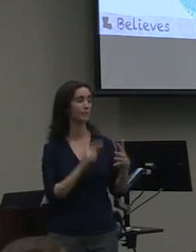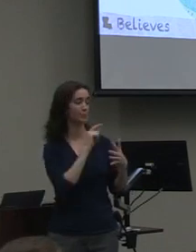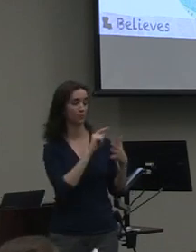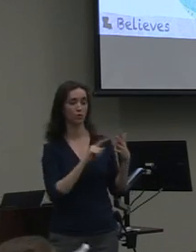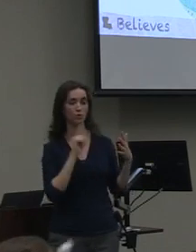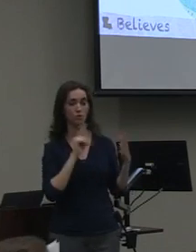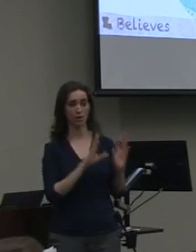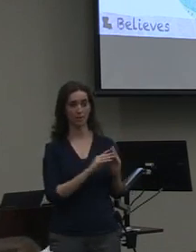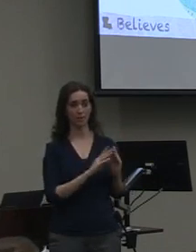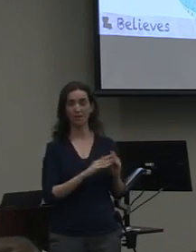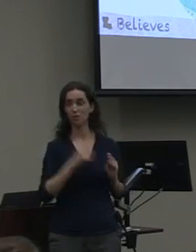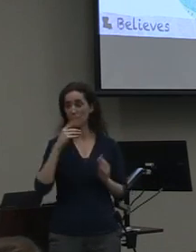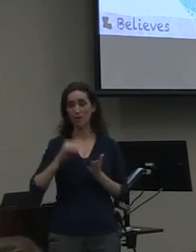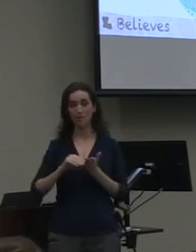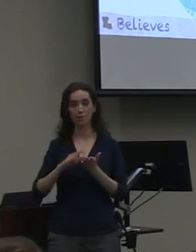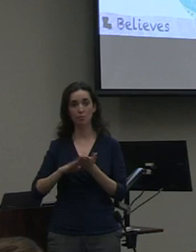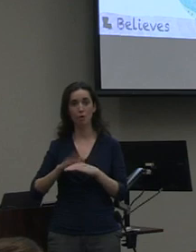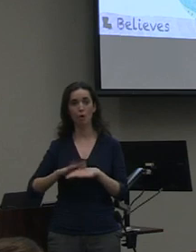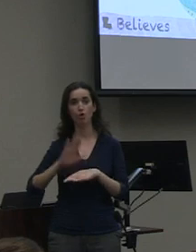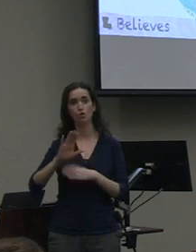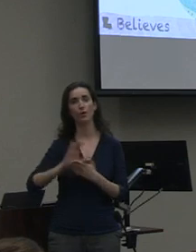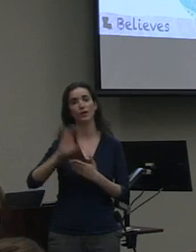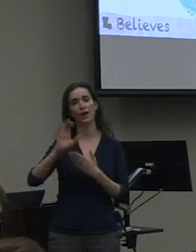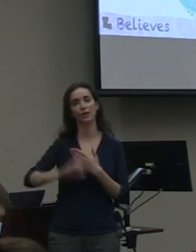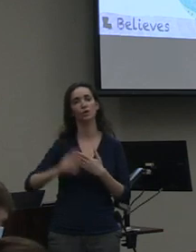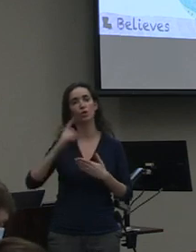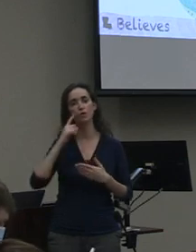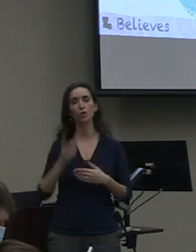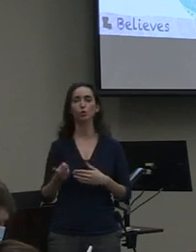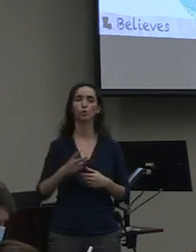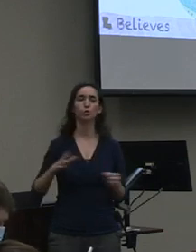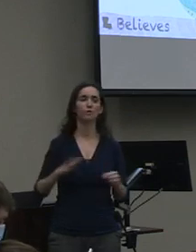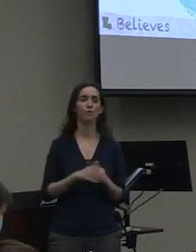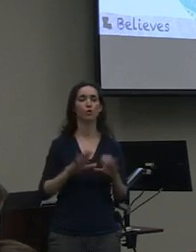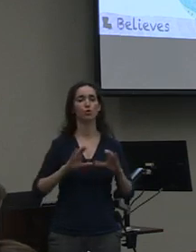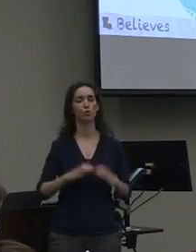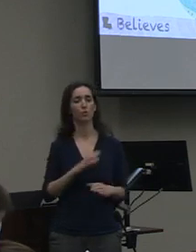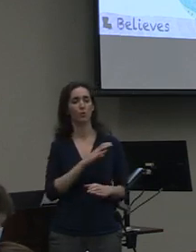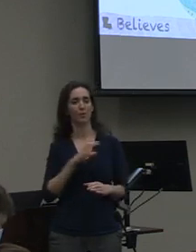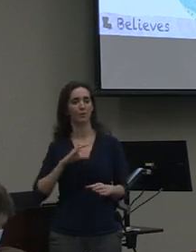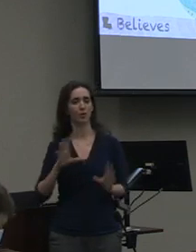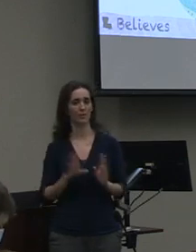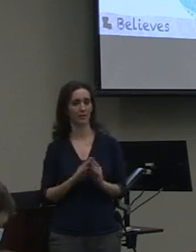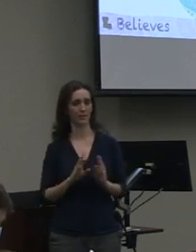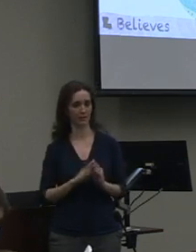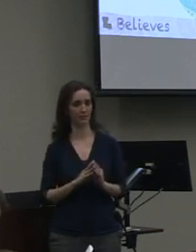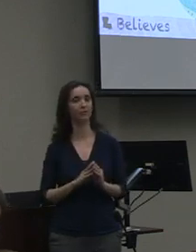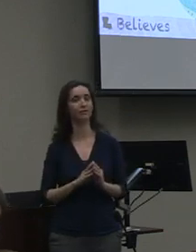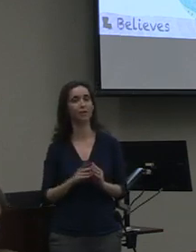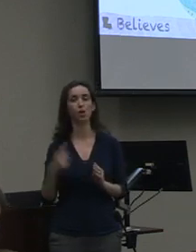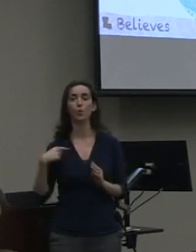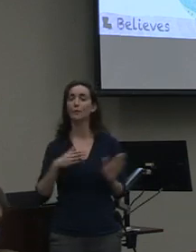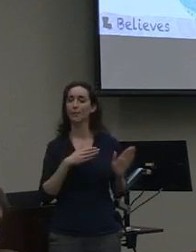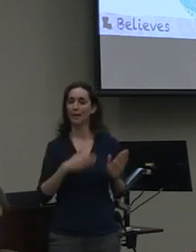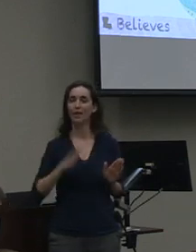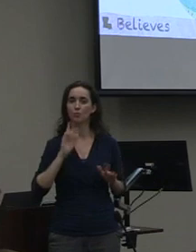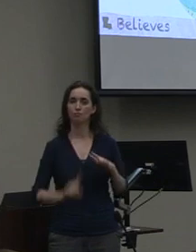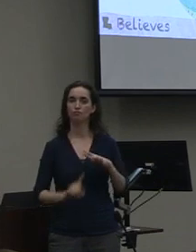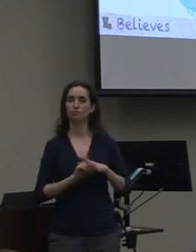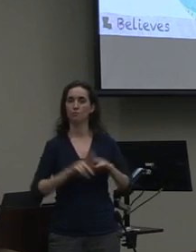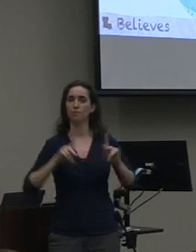meetings, if you would mark your calendar, for our 2 full group commission meetings that we do plan to be in person for.